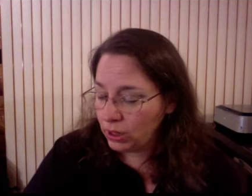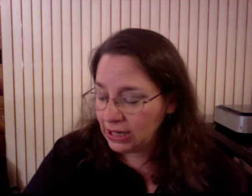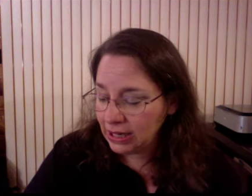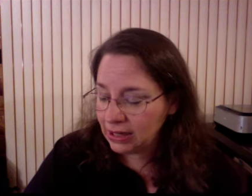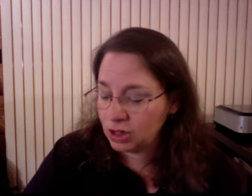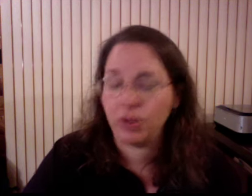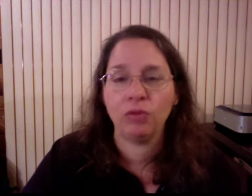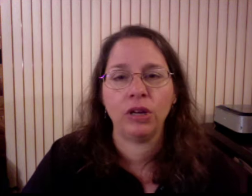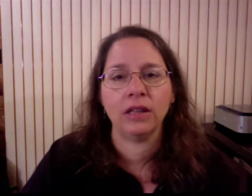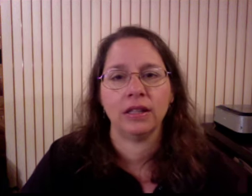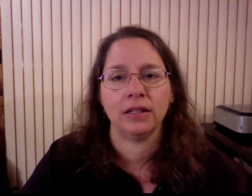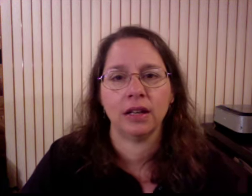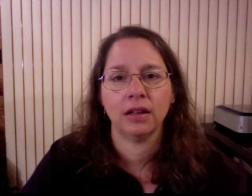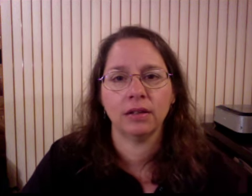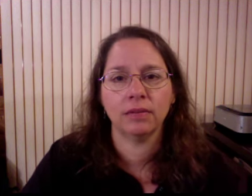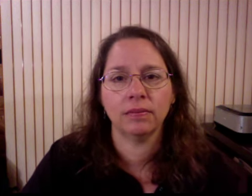need to be realistic.